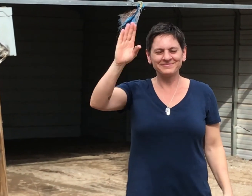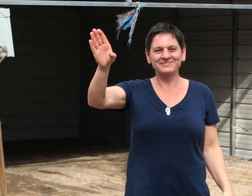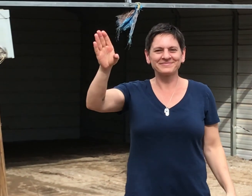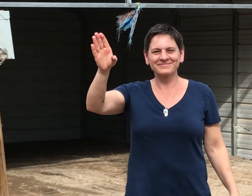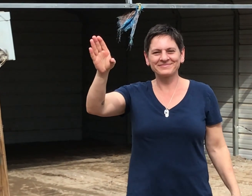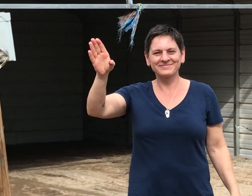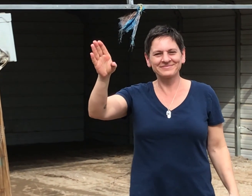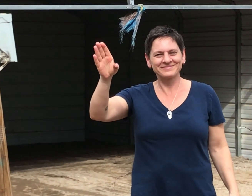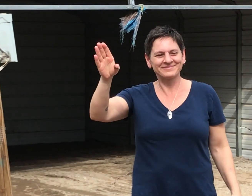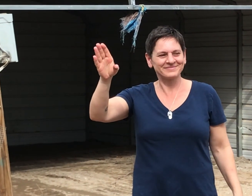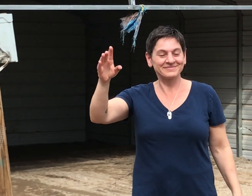Hello.